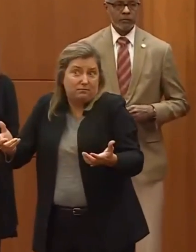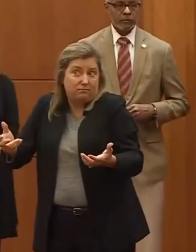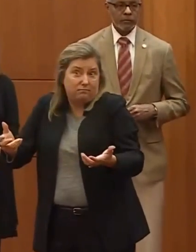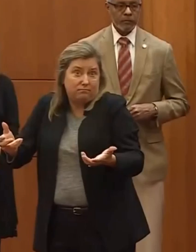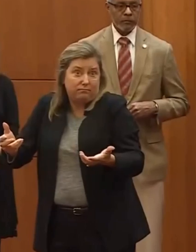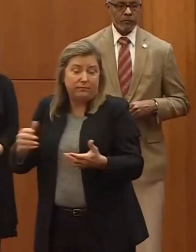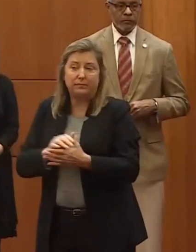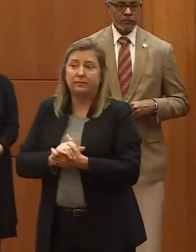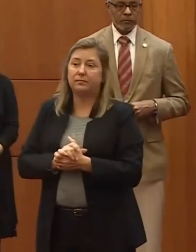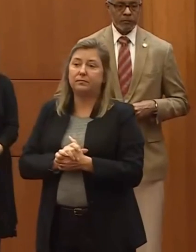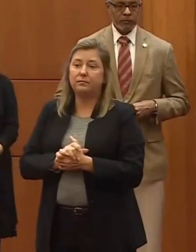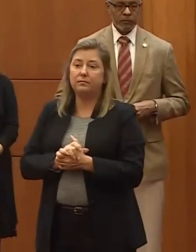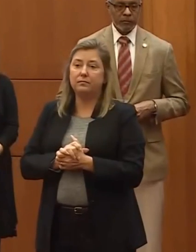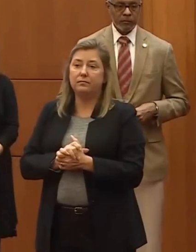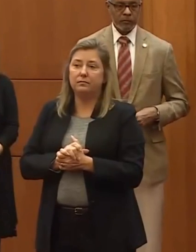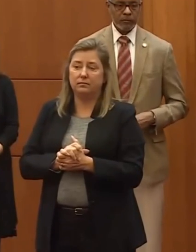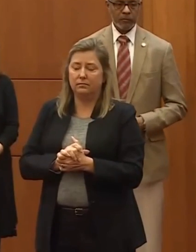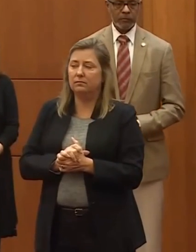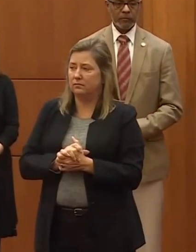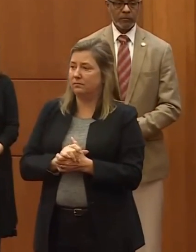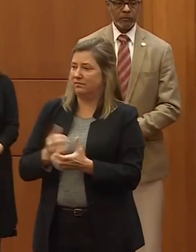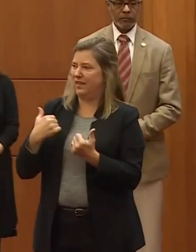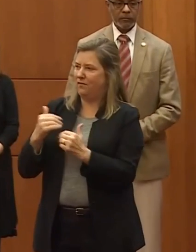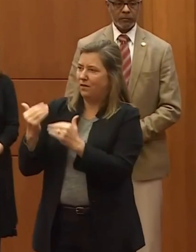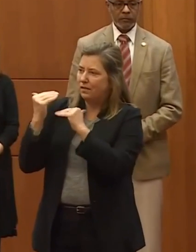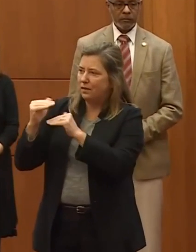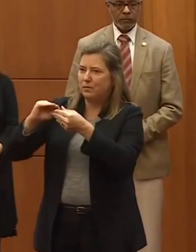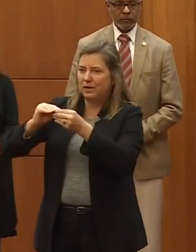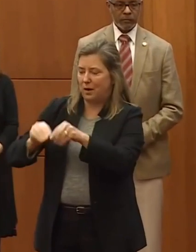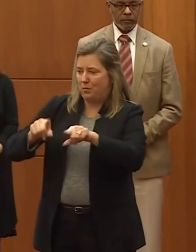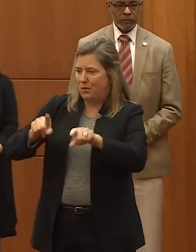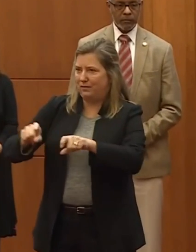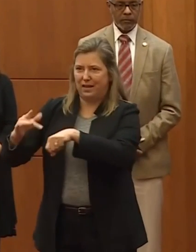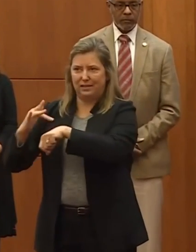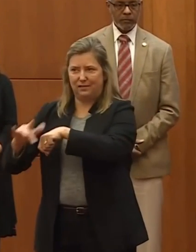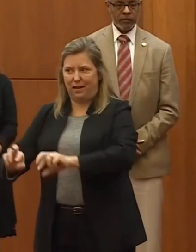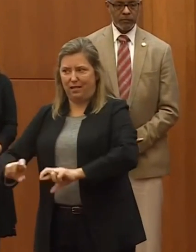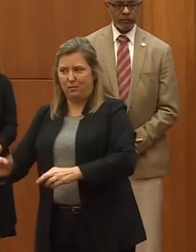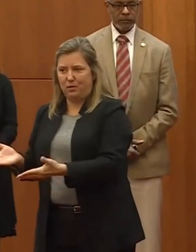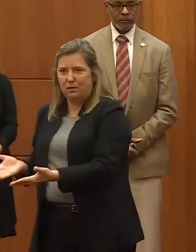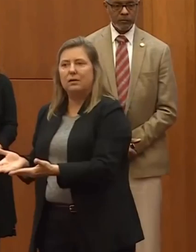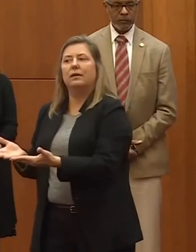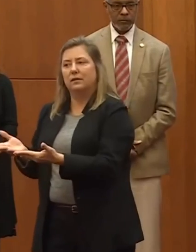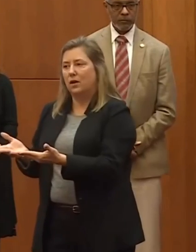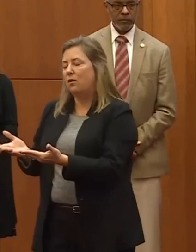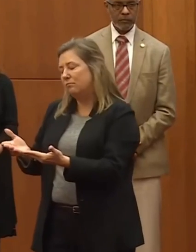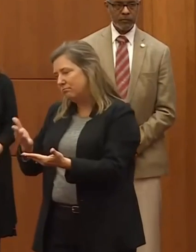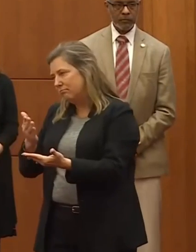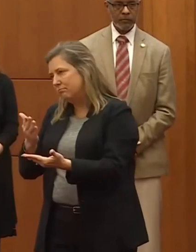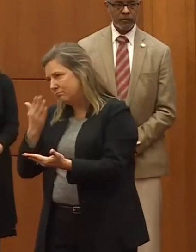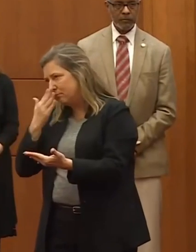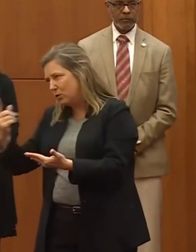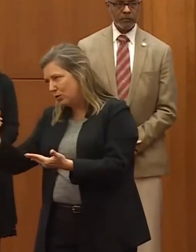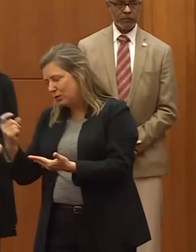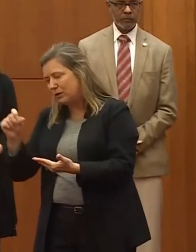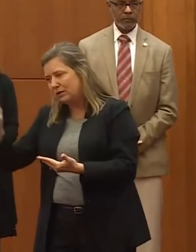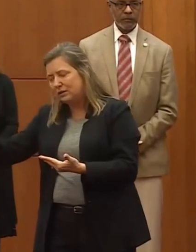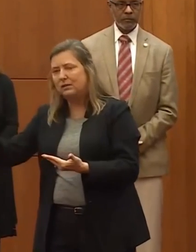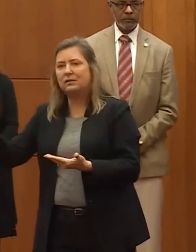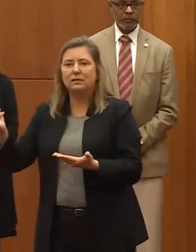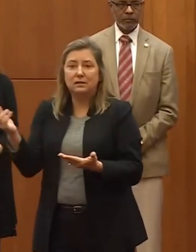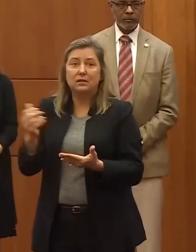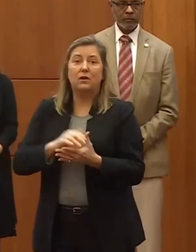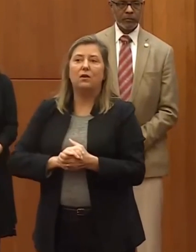certainly, you know, we have a limited number of tests available still. So I appreciate your question. And